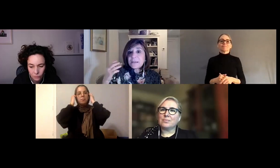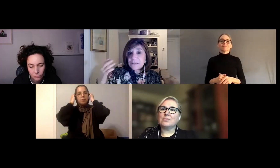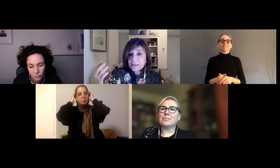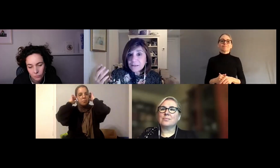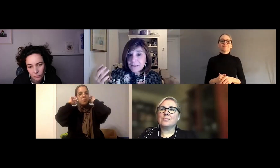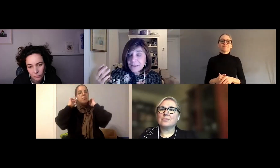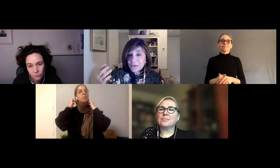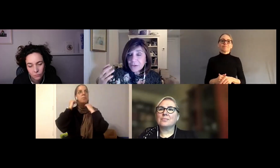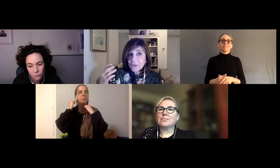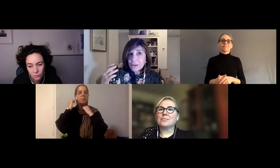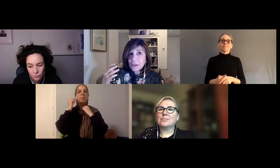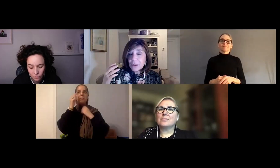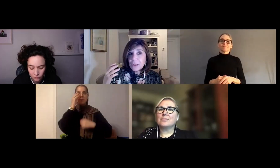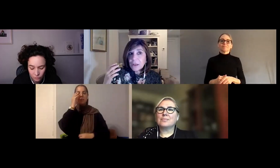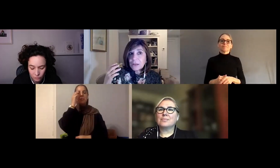met